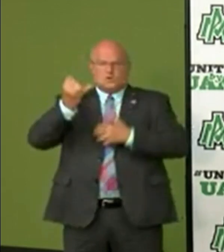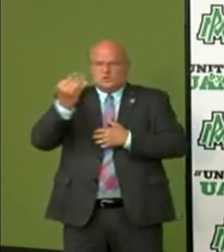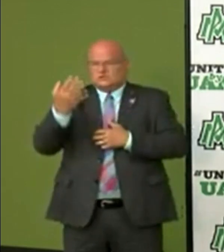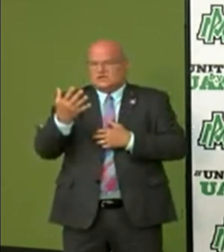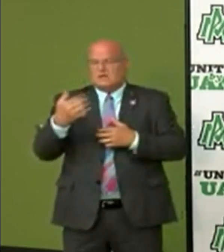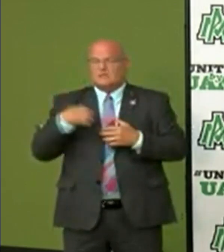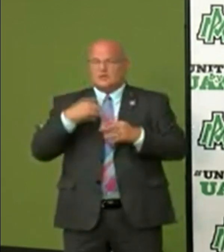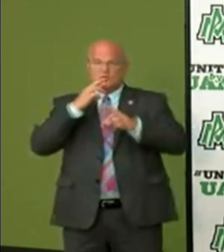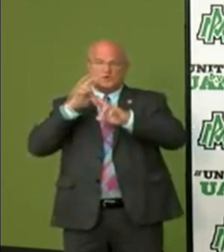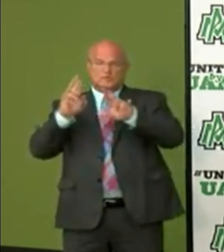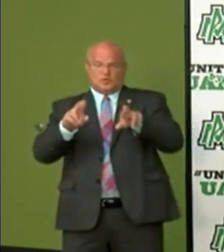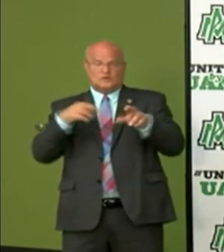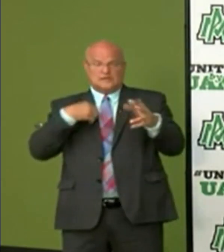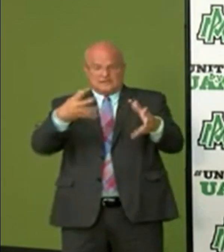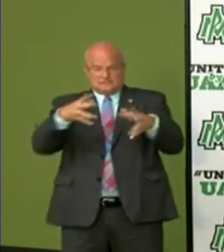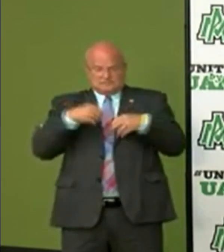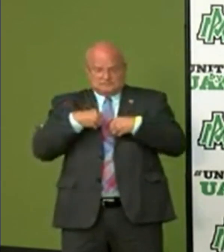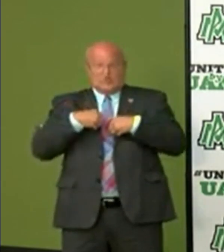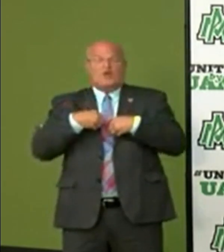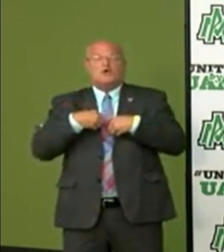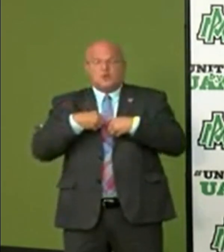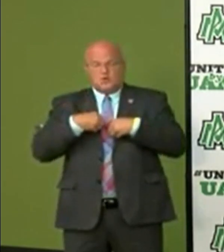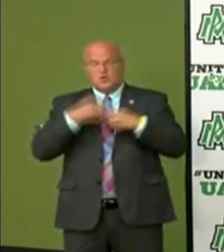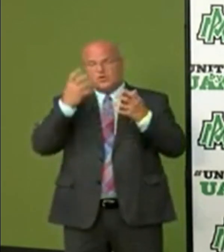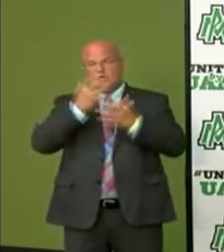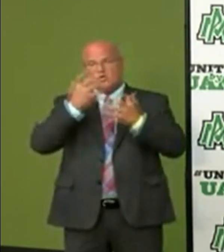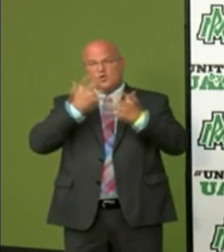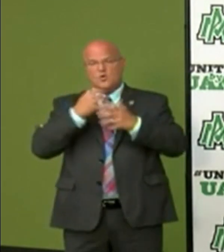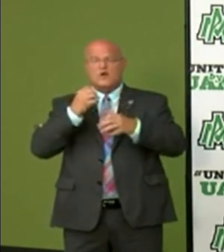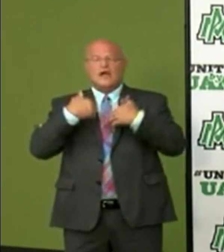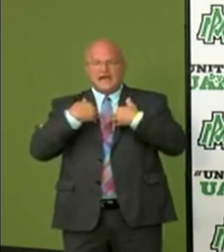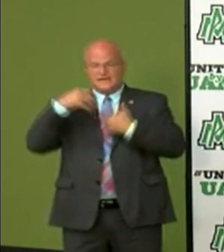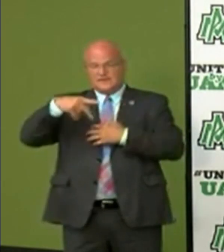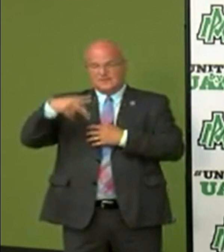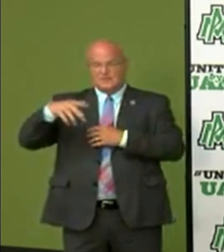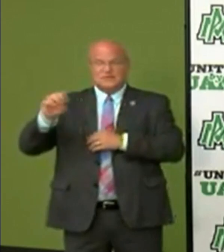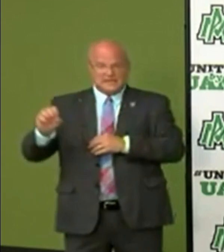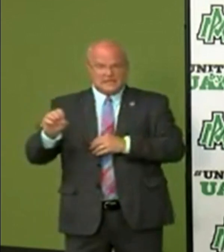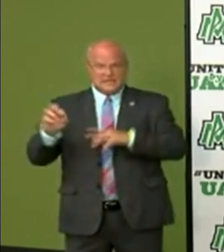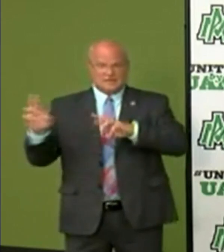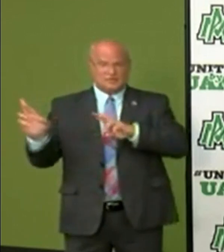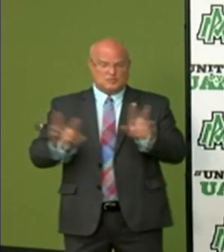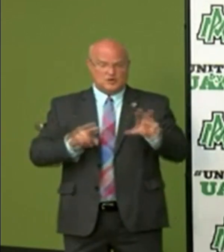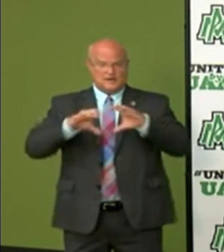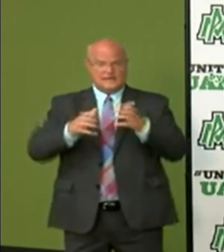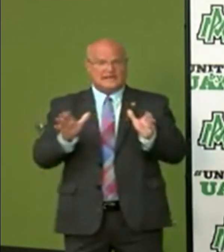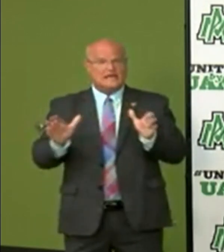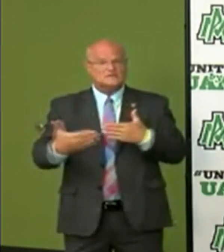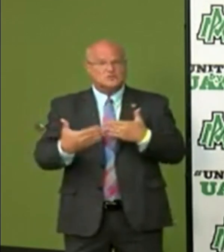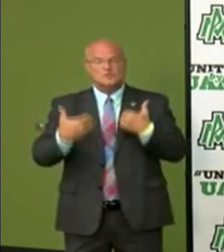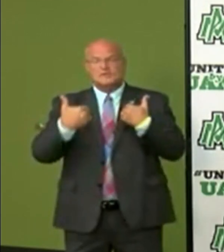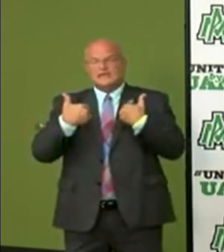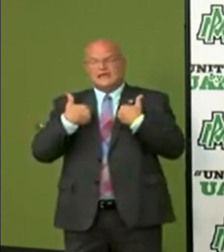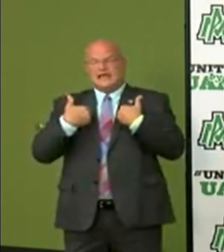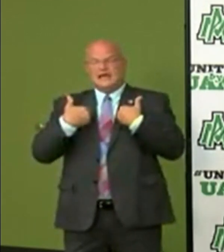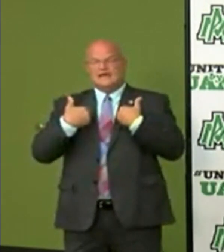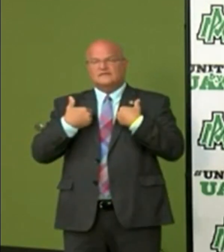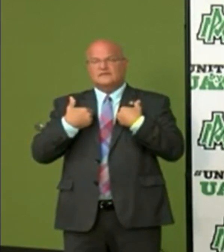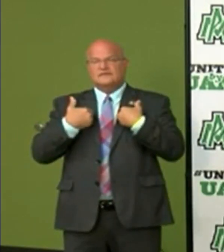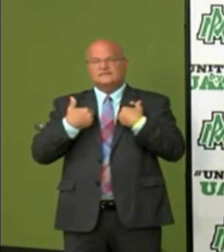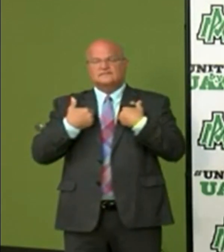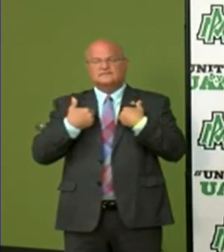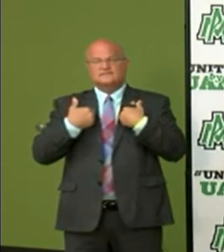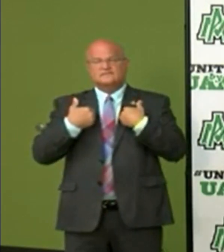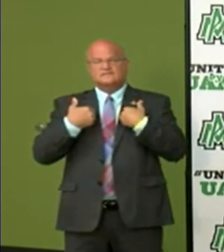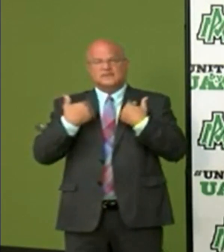that I received today in preparation. They have the PPE. They're prepared in the classroom. They have